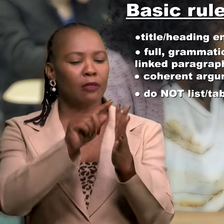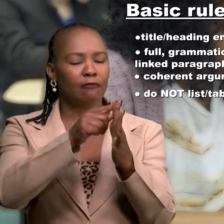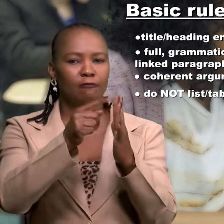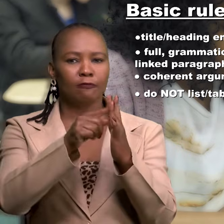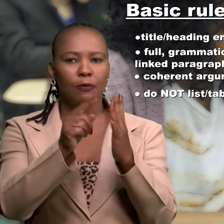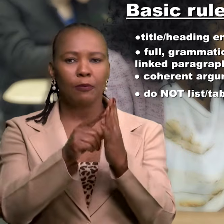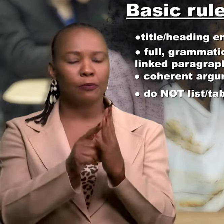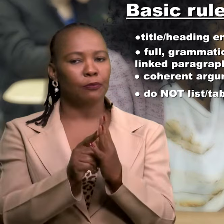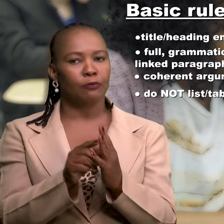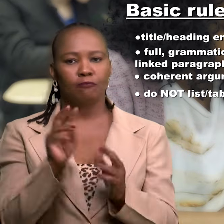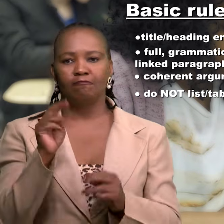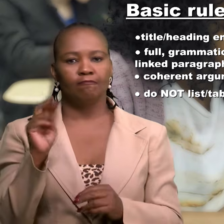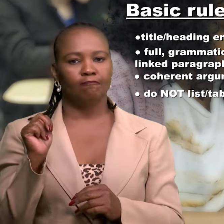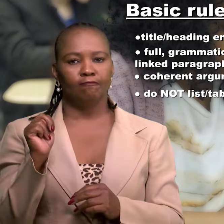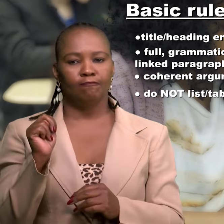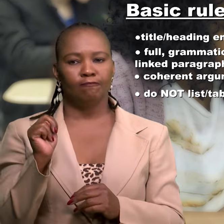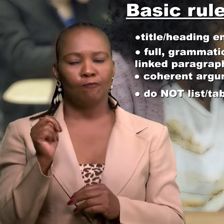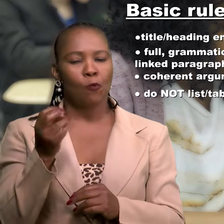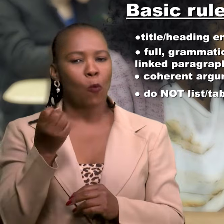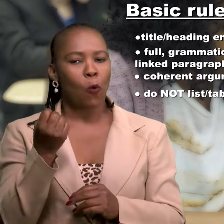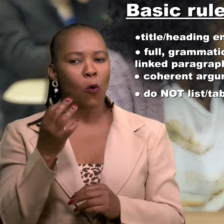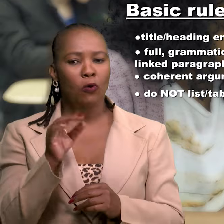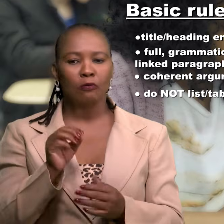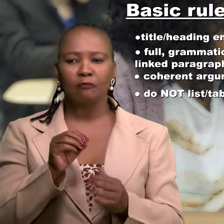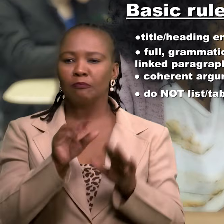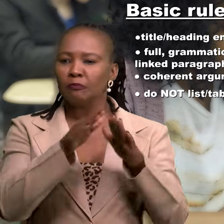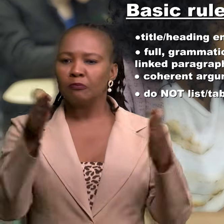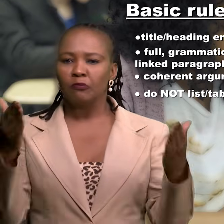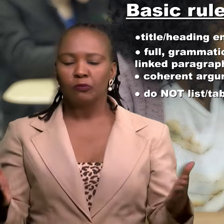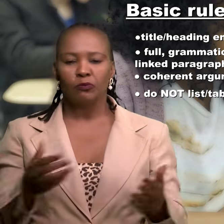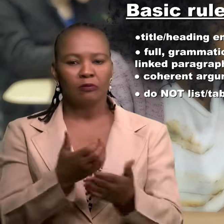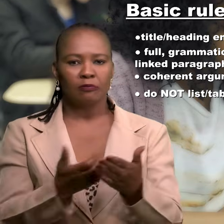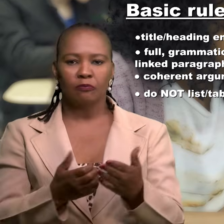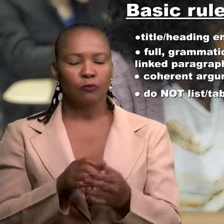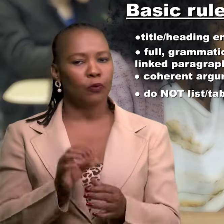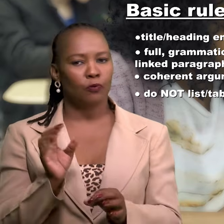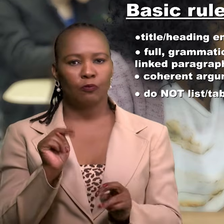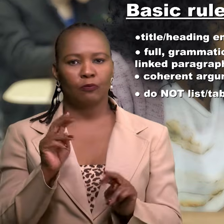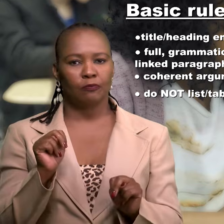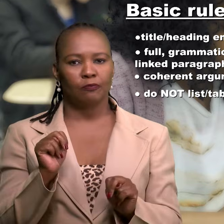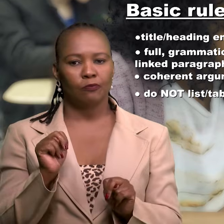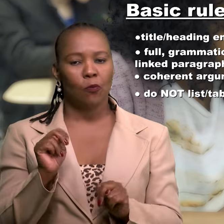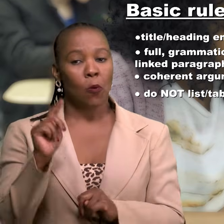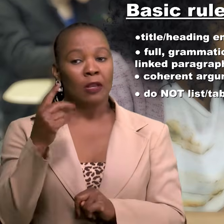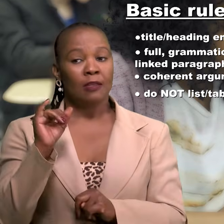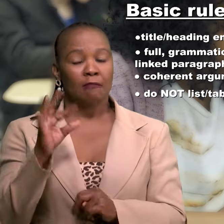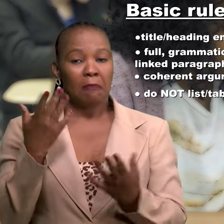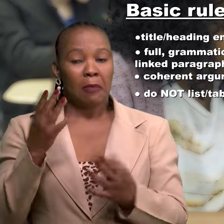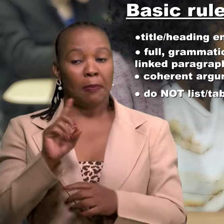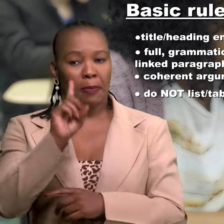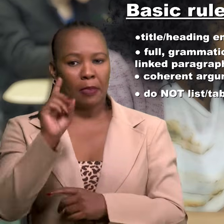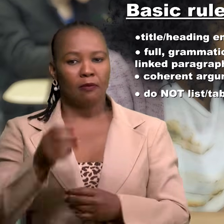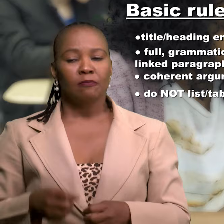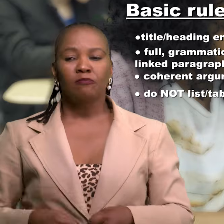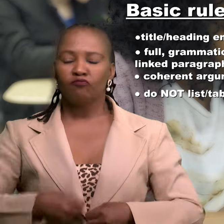forms, nor should you tabulate any of your contents in your essay unless you are expressly asked to do